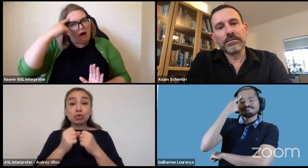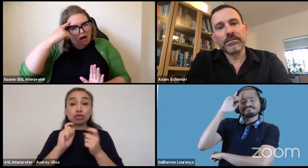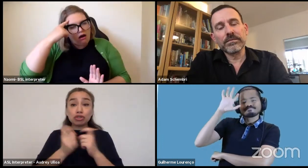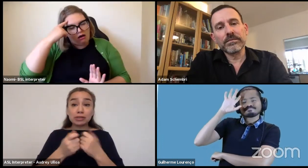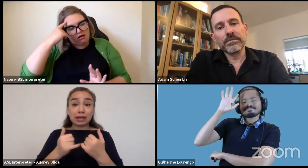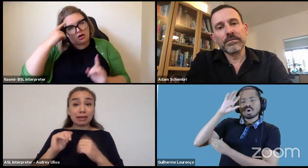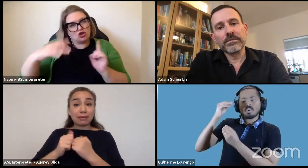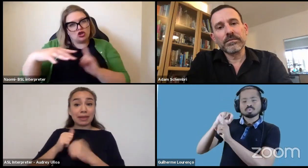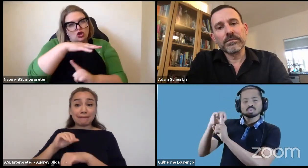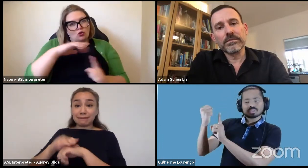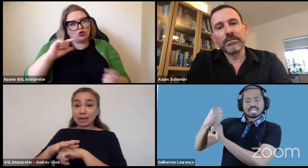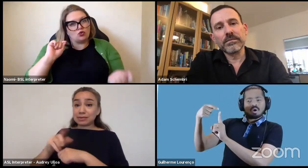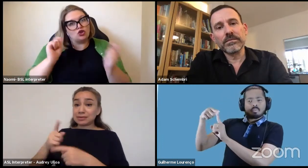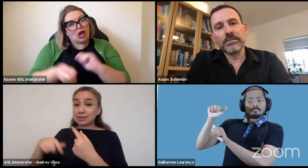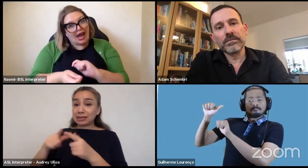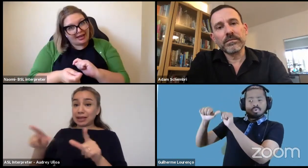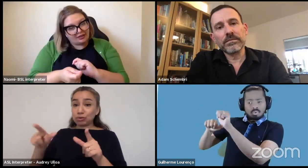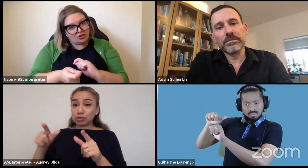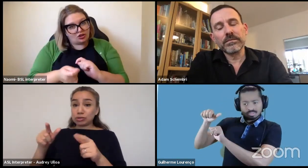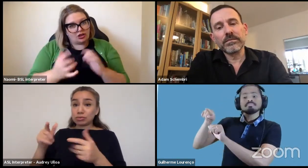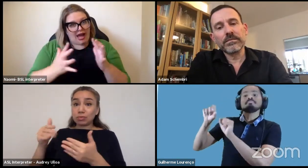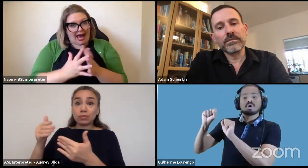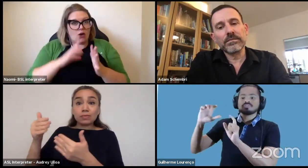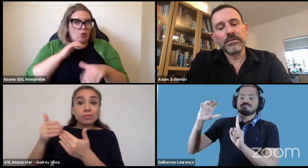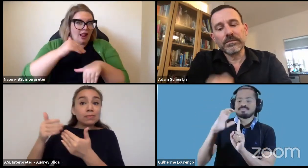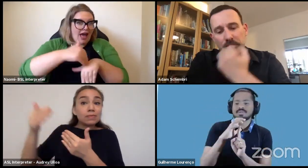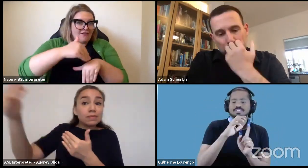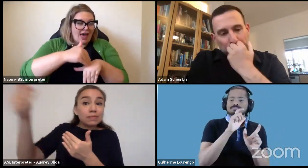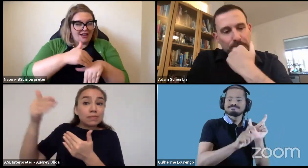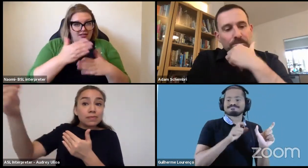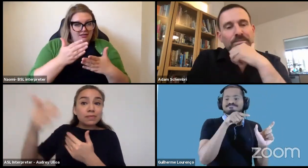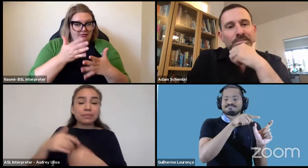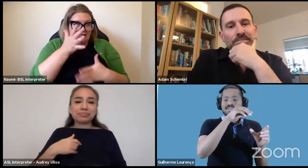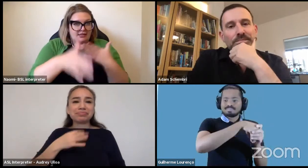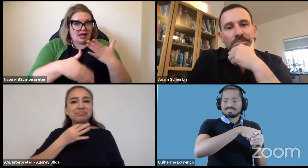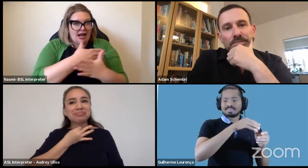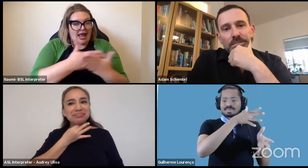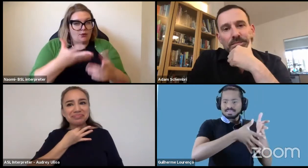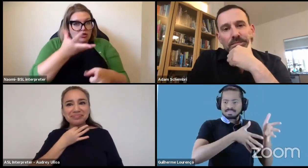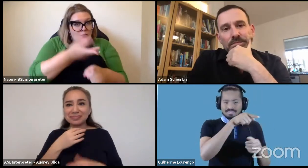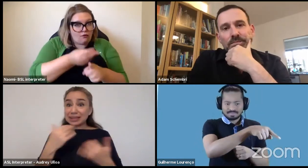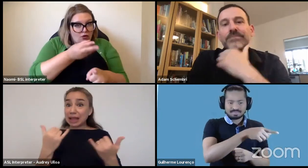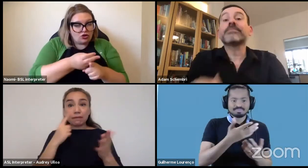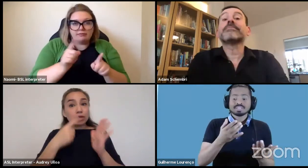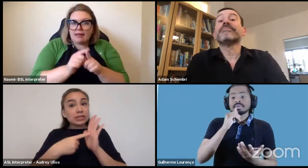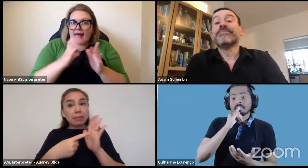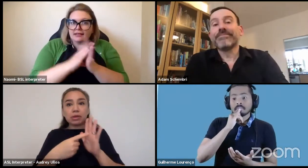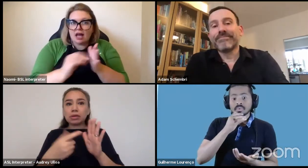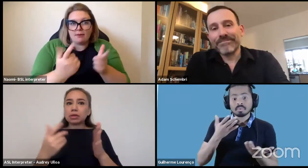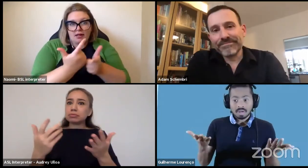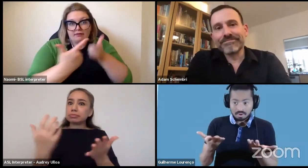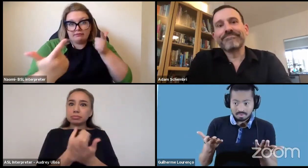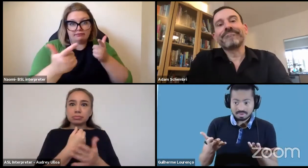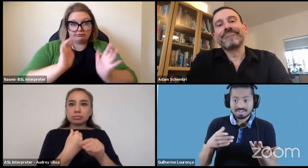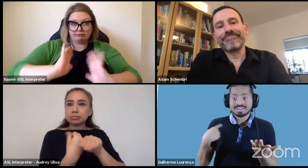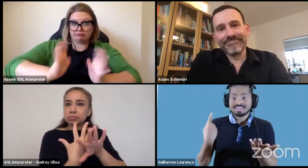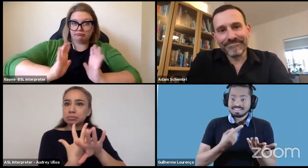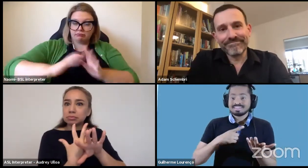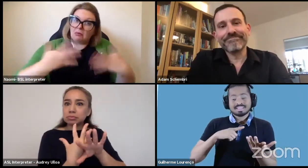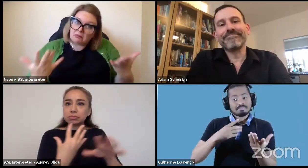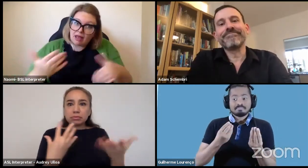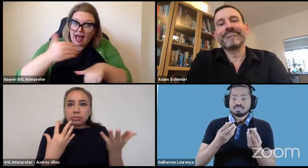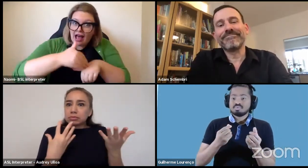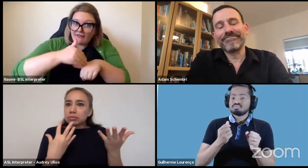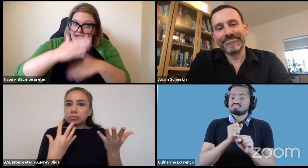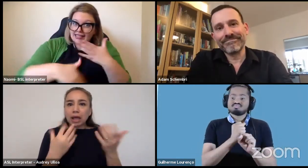morphology. So it would be interesting to find out the effects of video chat conversation as a recent social factor on sign